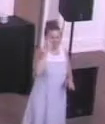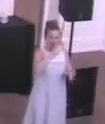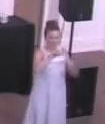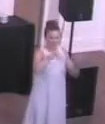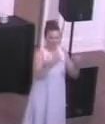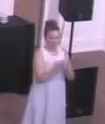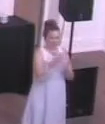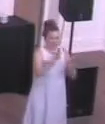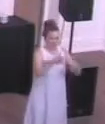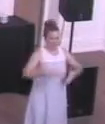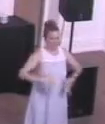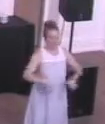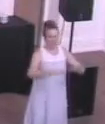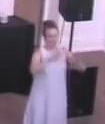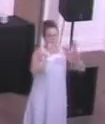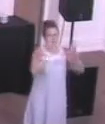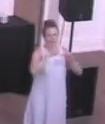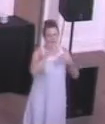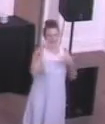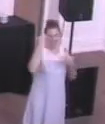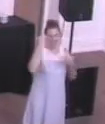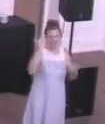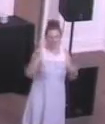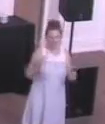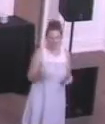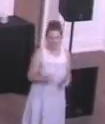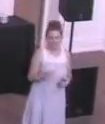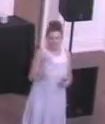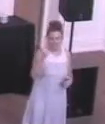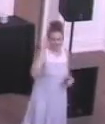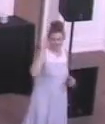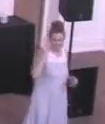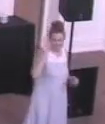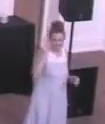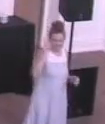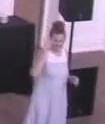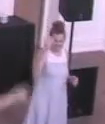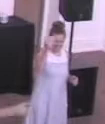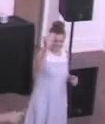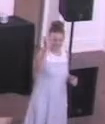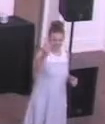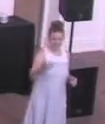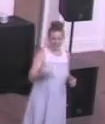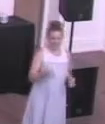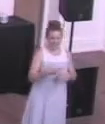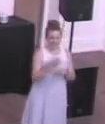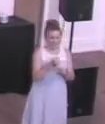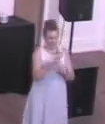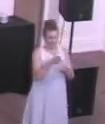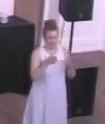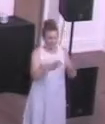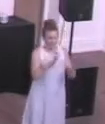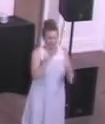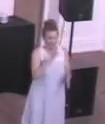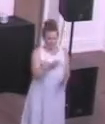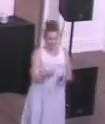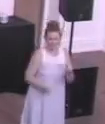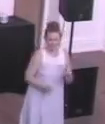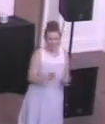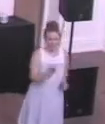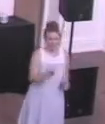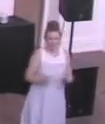In all your ways submit to Him. What will He do? And He will make your path straight. We're